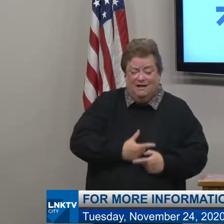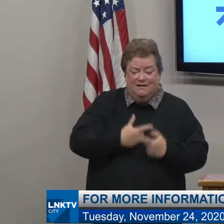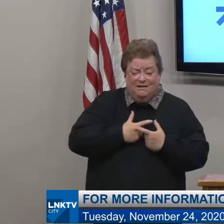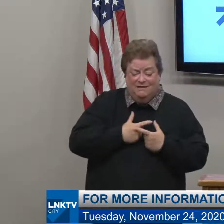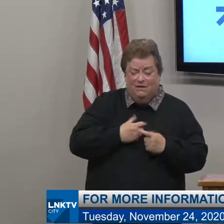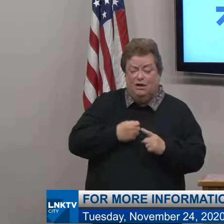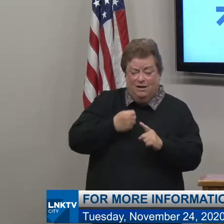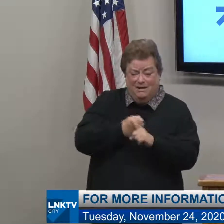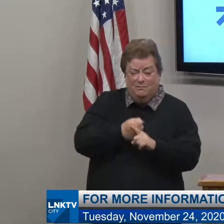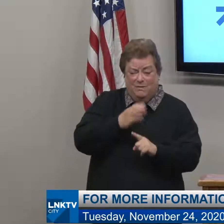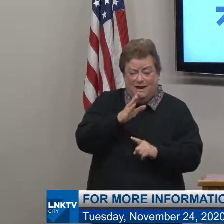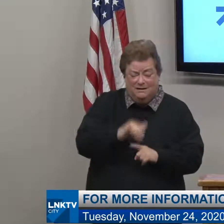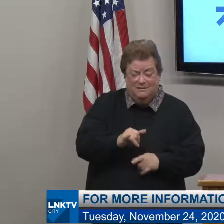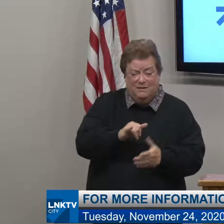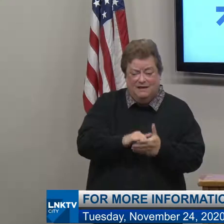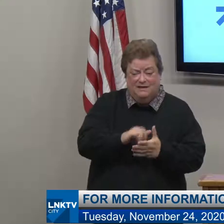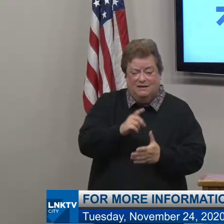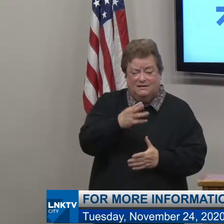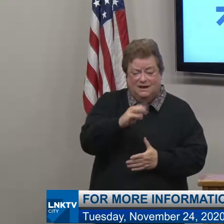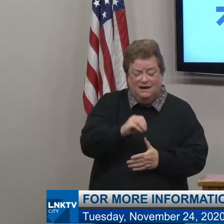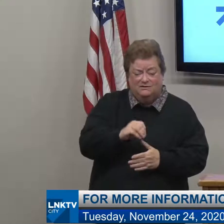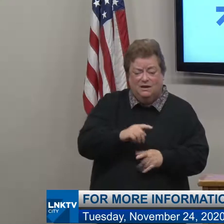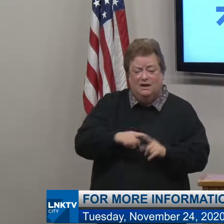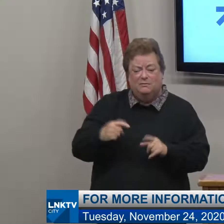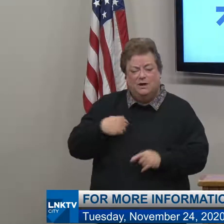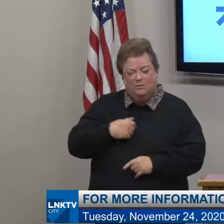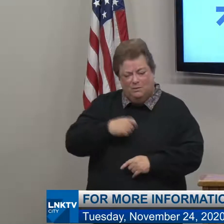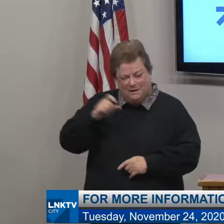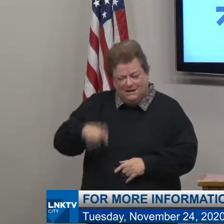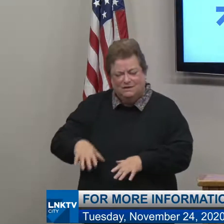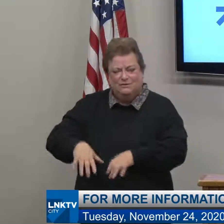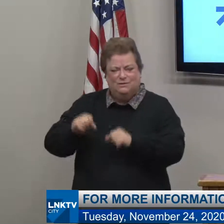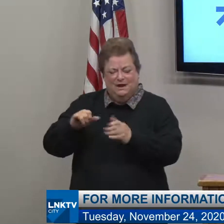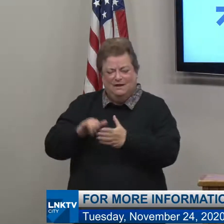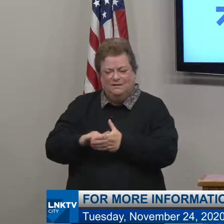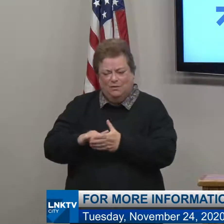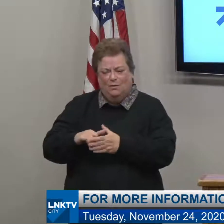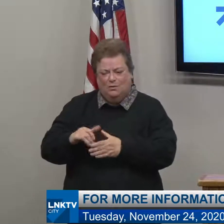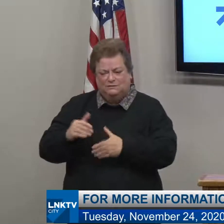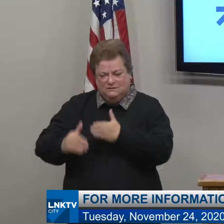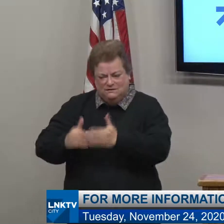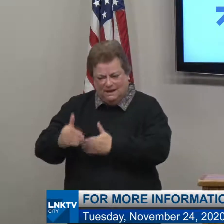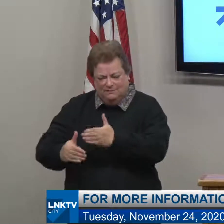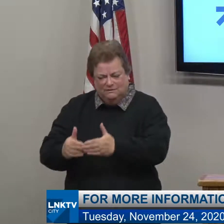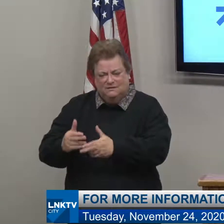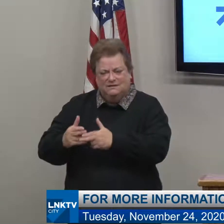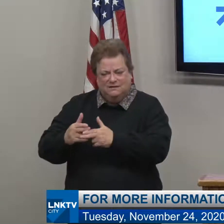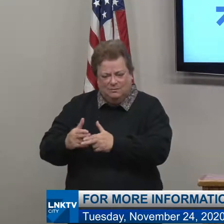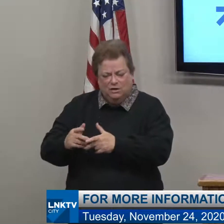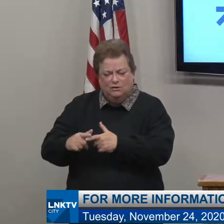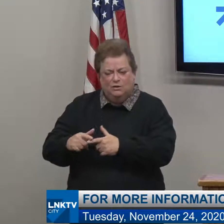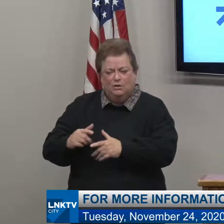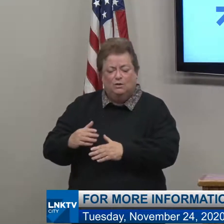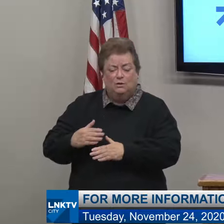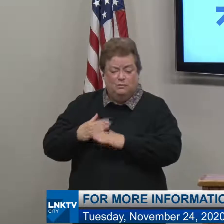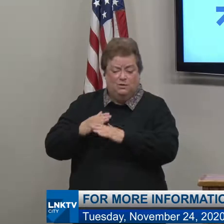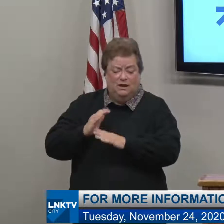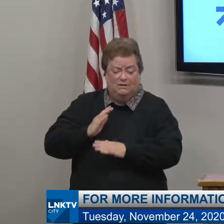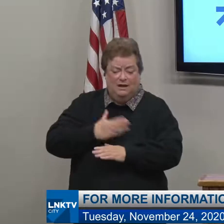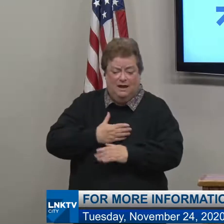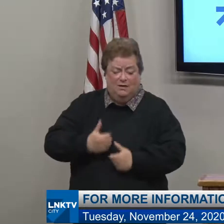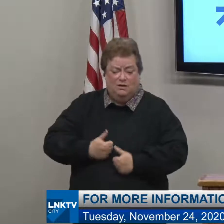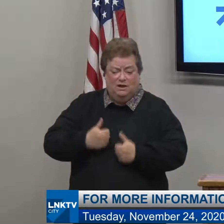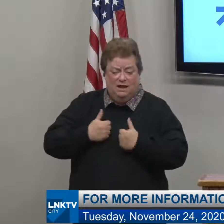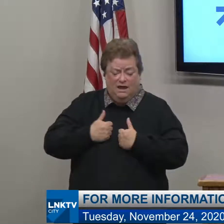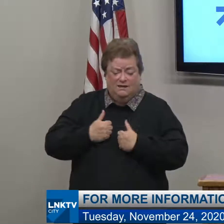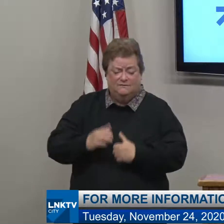data and our healthcare professionals are really clear that we need to take these steps temporarily to protect lives and to prevent the collapse of our